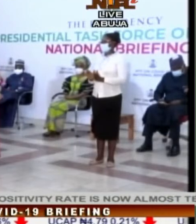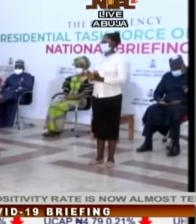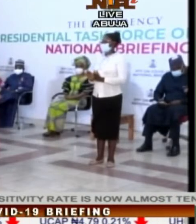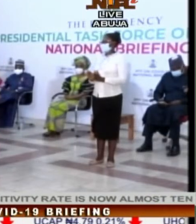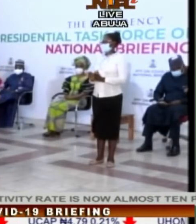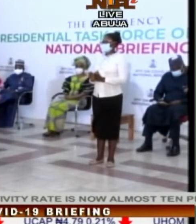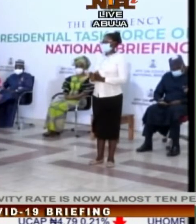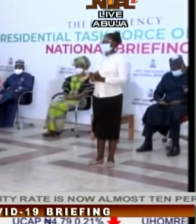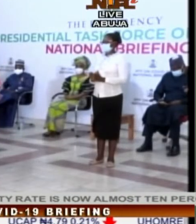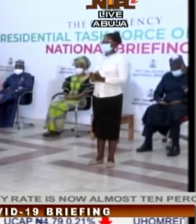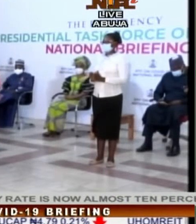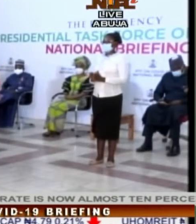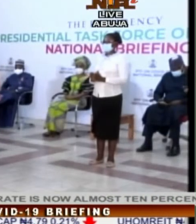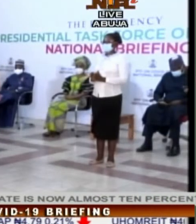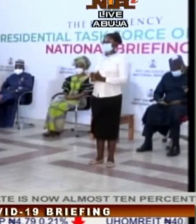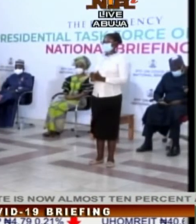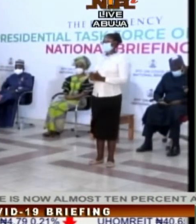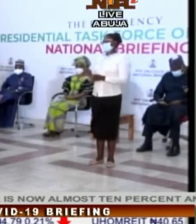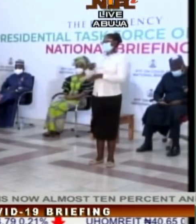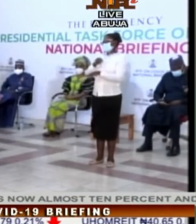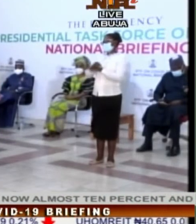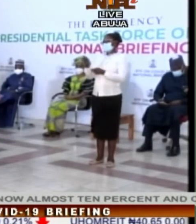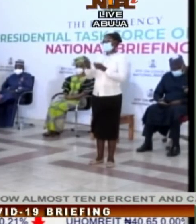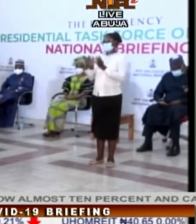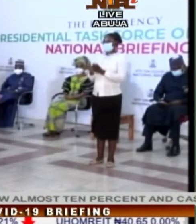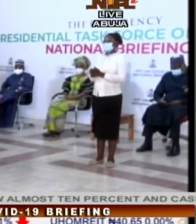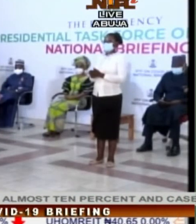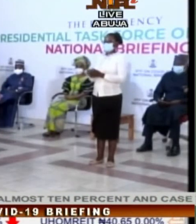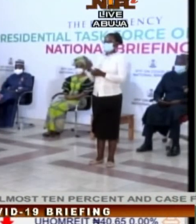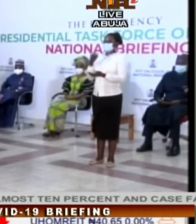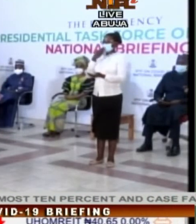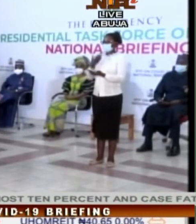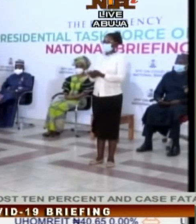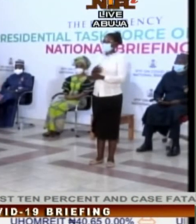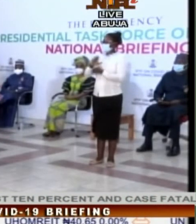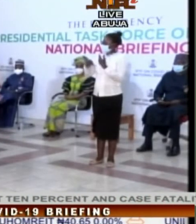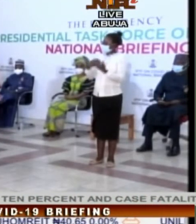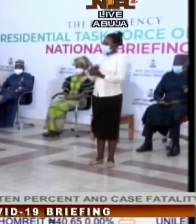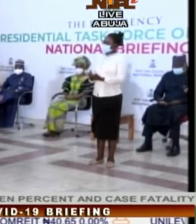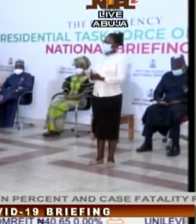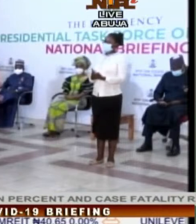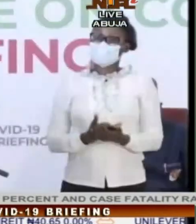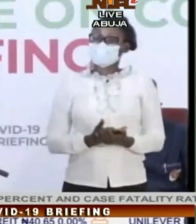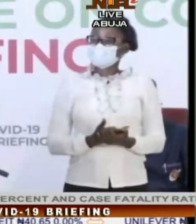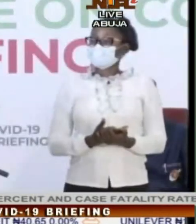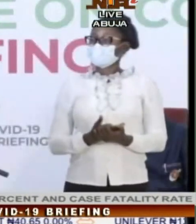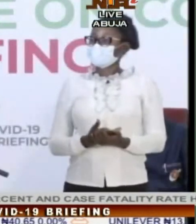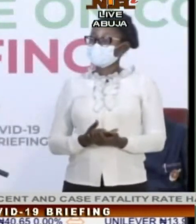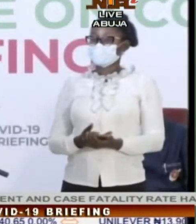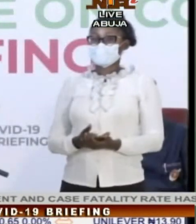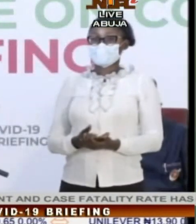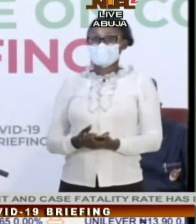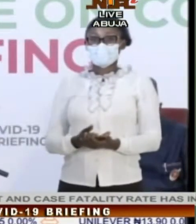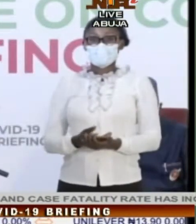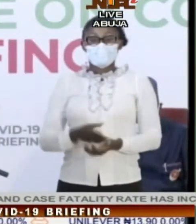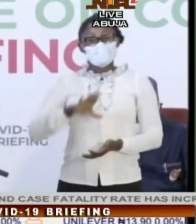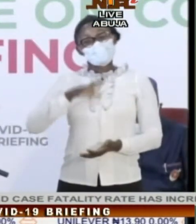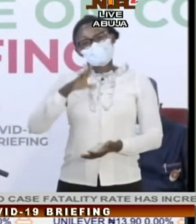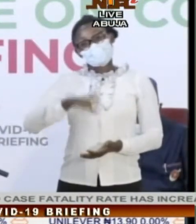NC, and good evening, ladies and gentlemen. gentlemen of